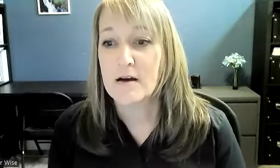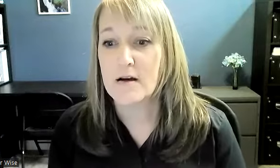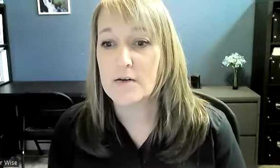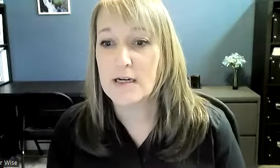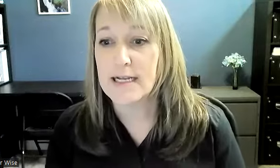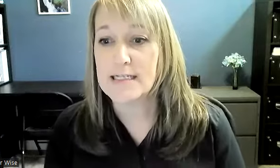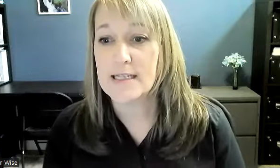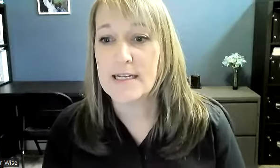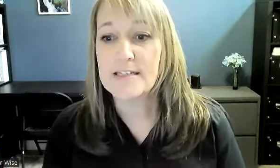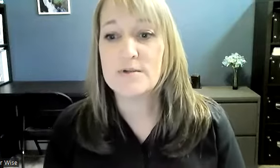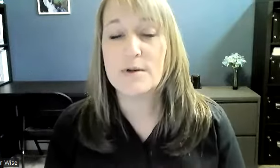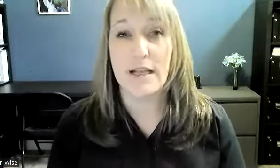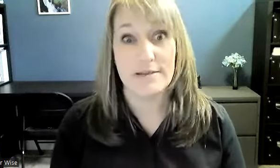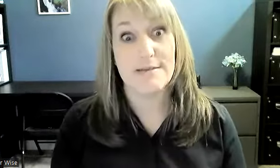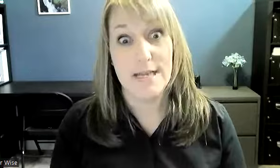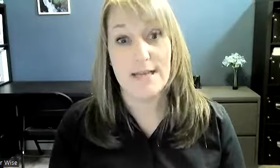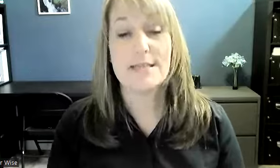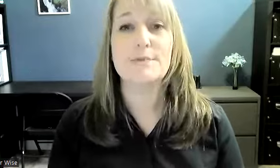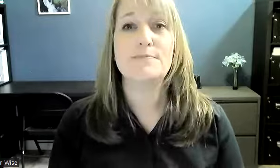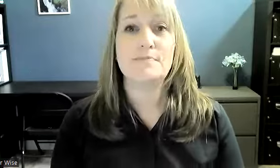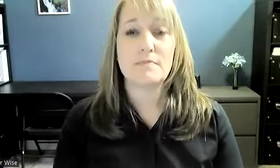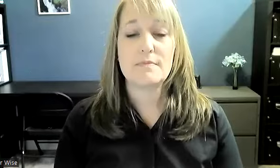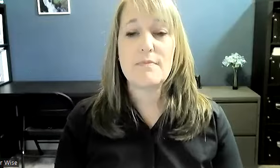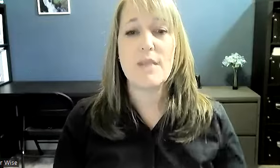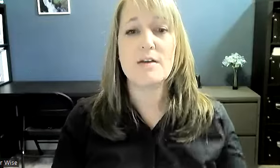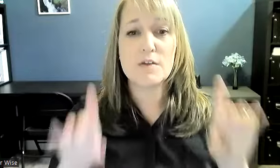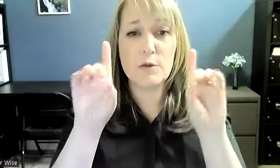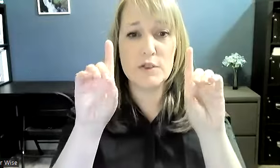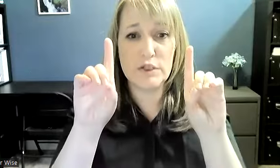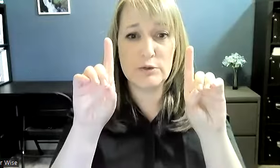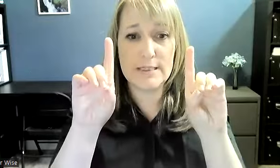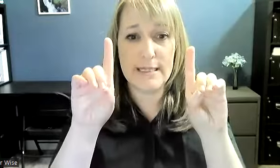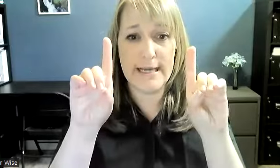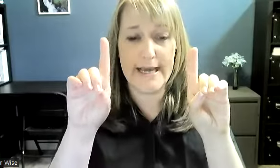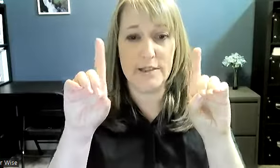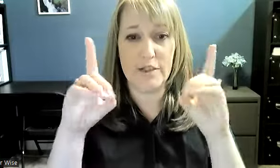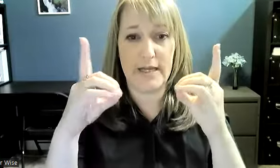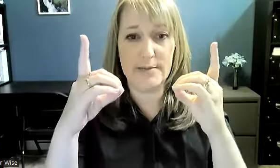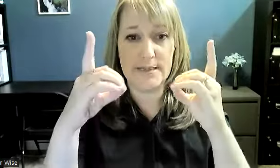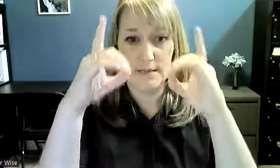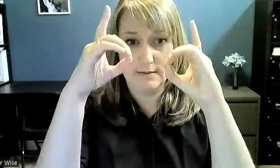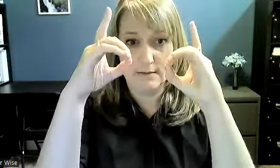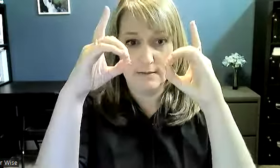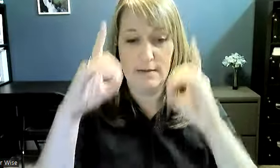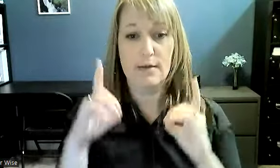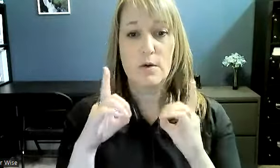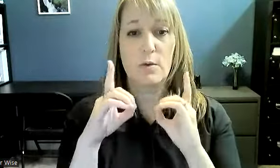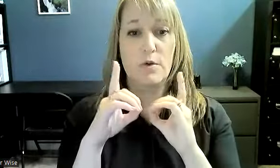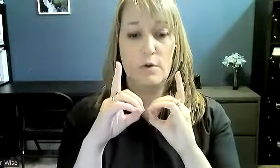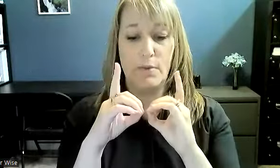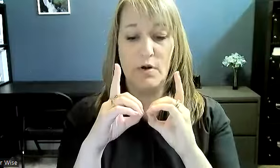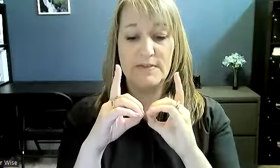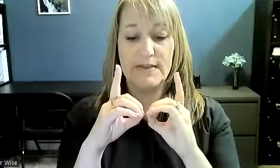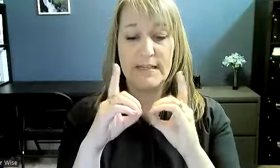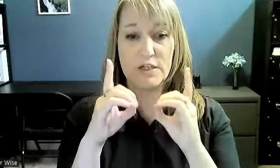All right, the next one is date. So you want 2 D hand shapes with your palms facing each